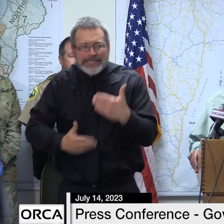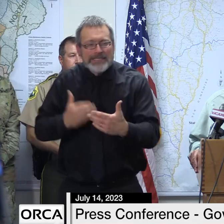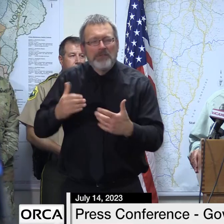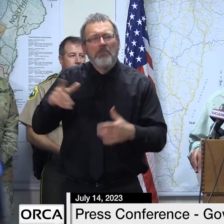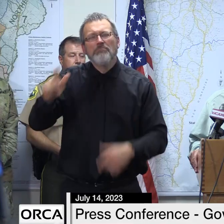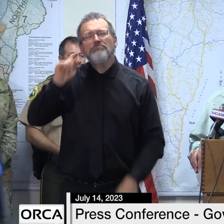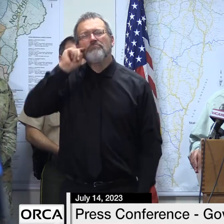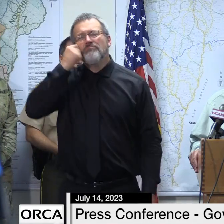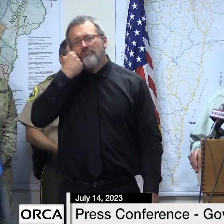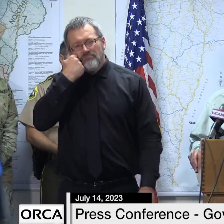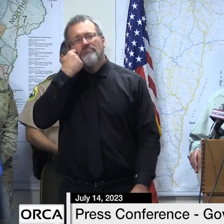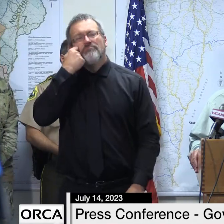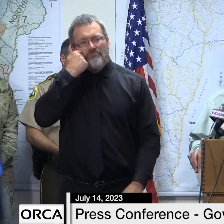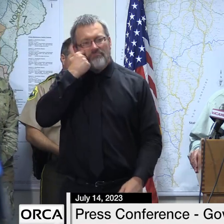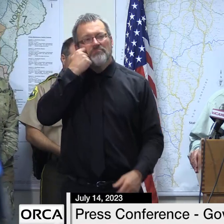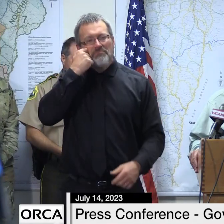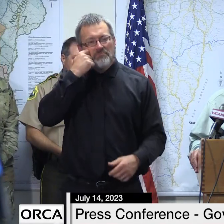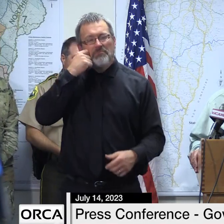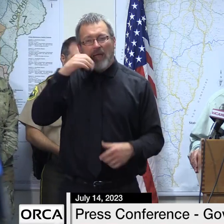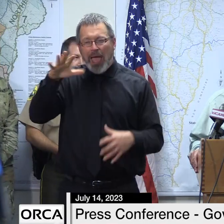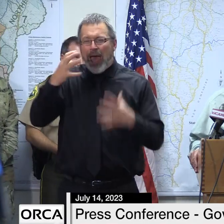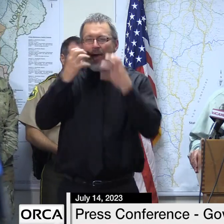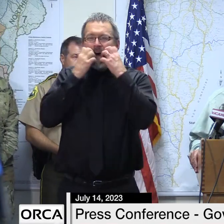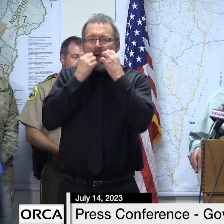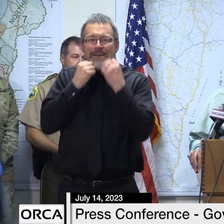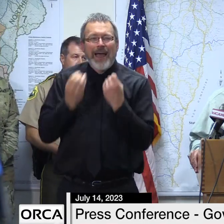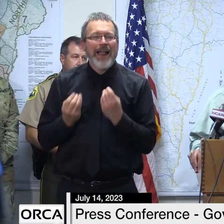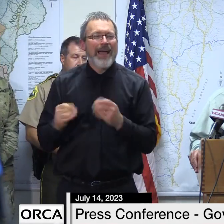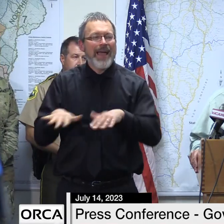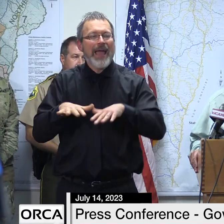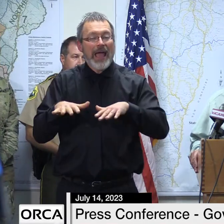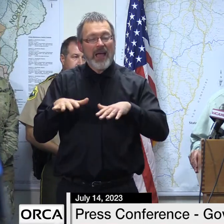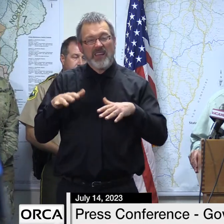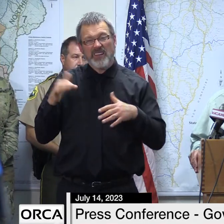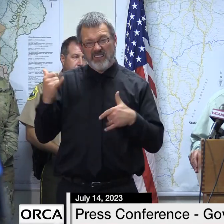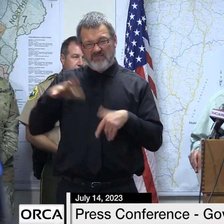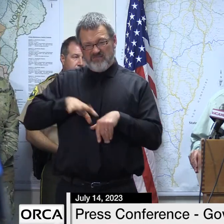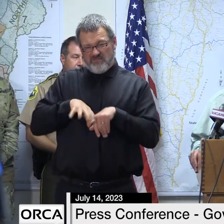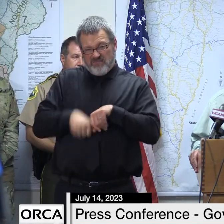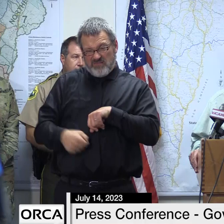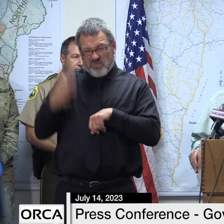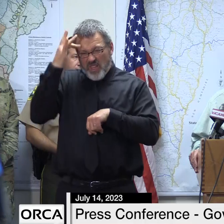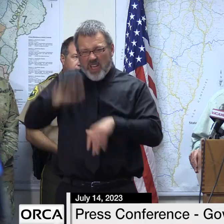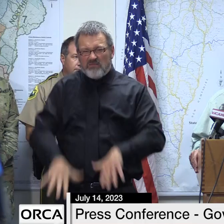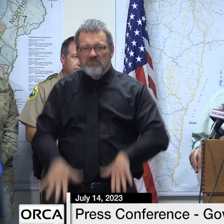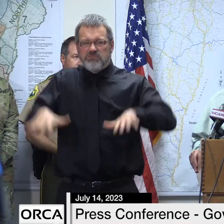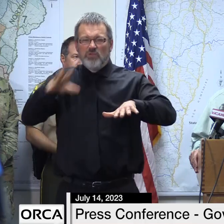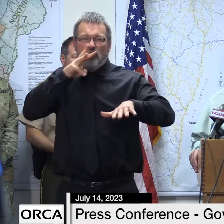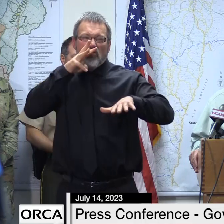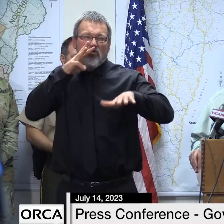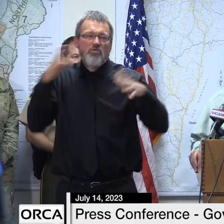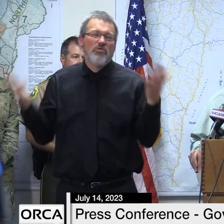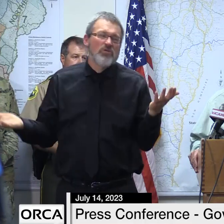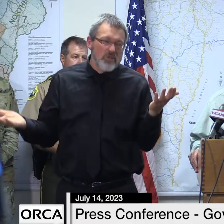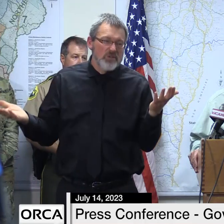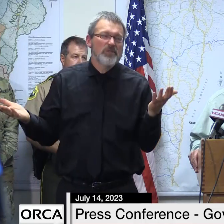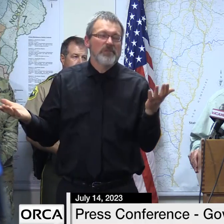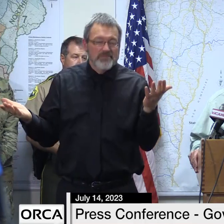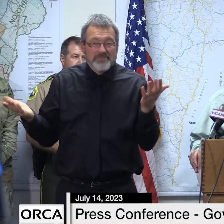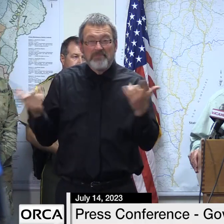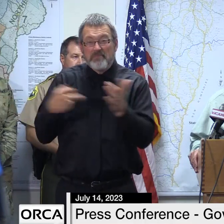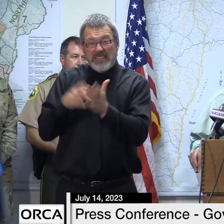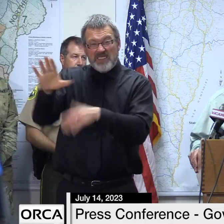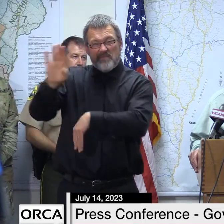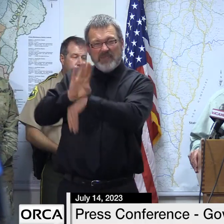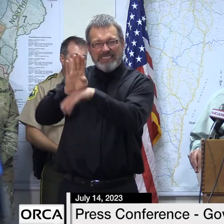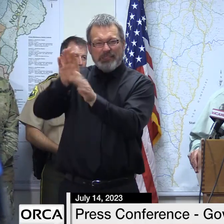love their land, but they are hurting like the thousands of Vermonters who have lost their homes or businesses.